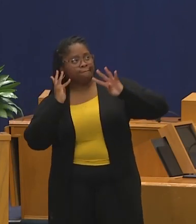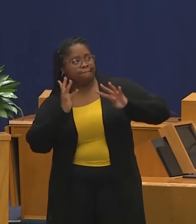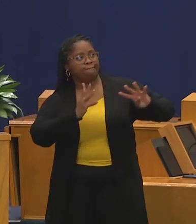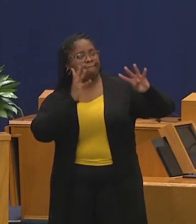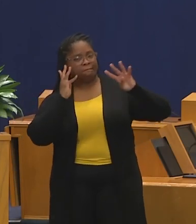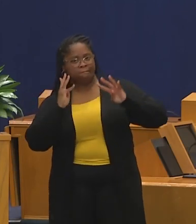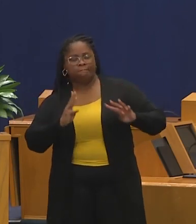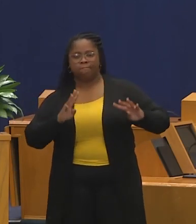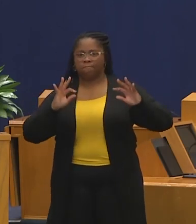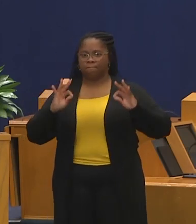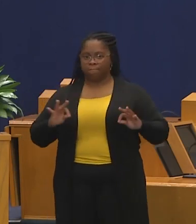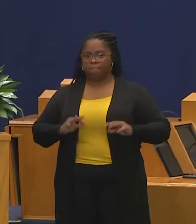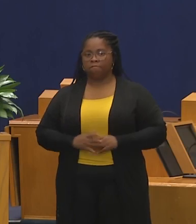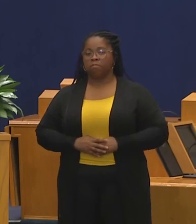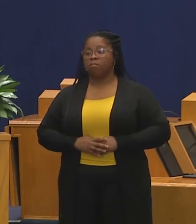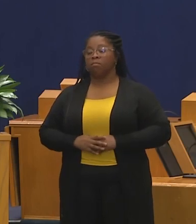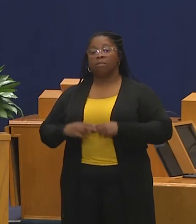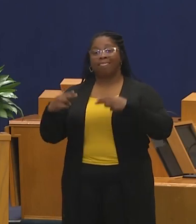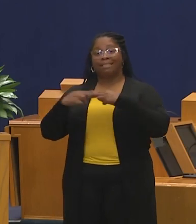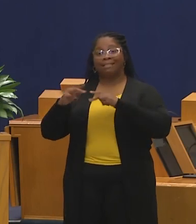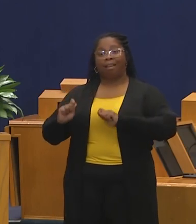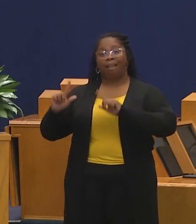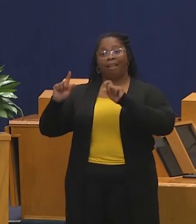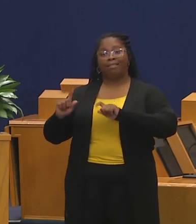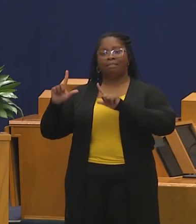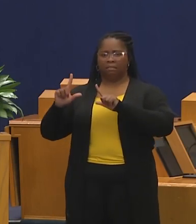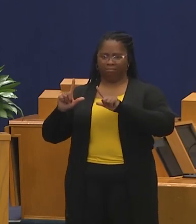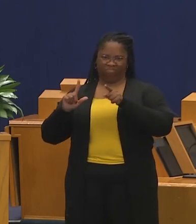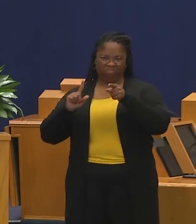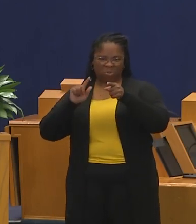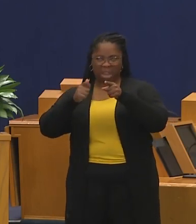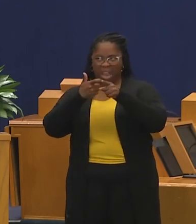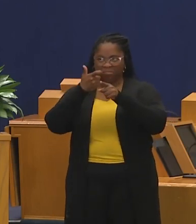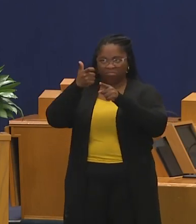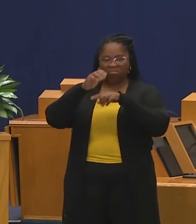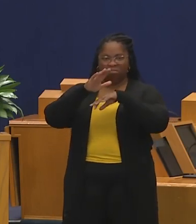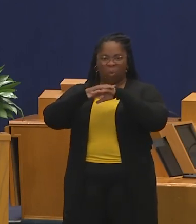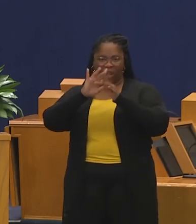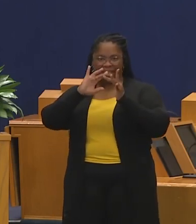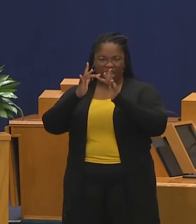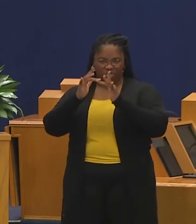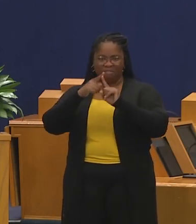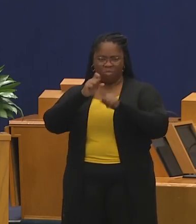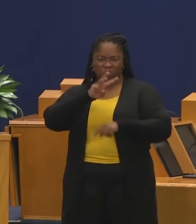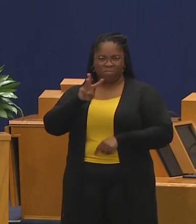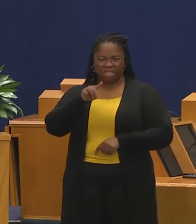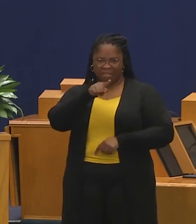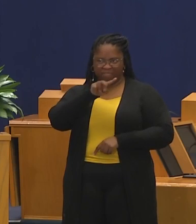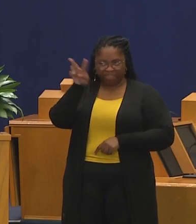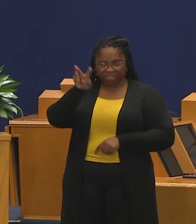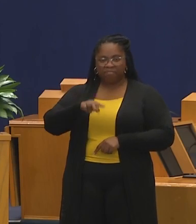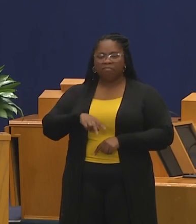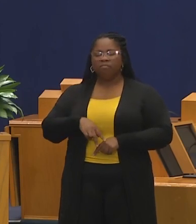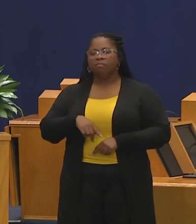As you'll see on the slides, when you're able to look at them on the internet through the website, you'll see